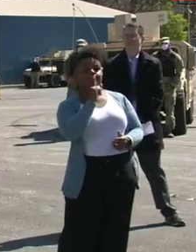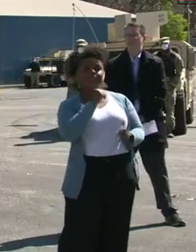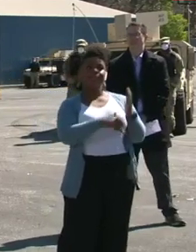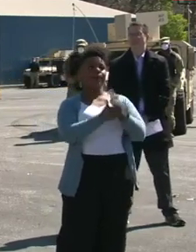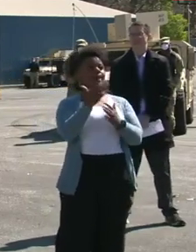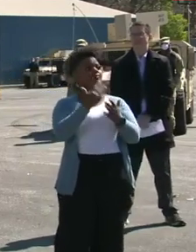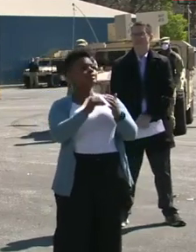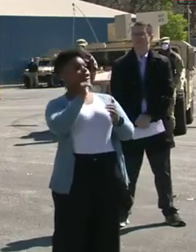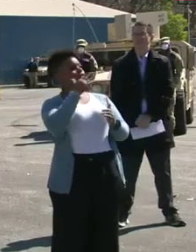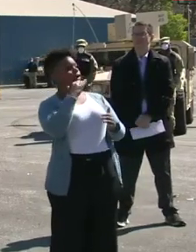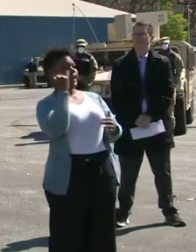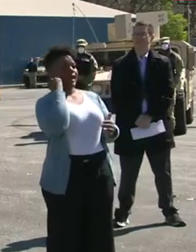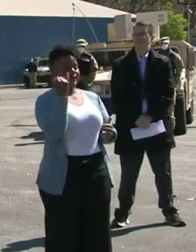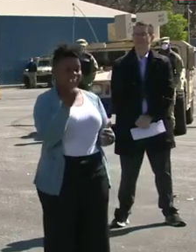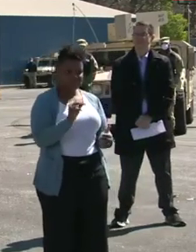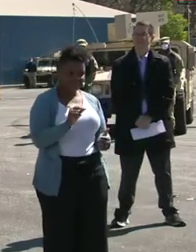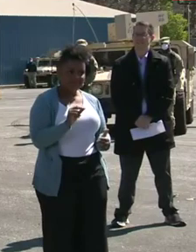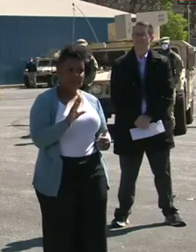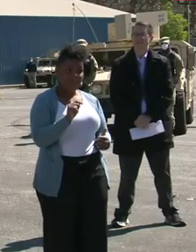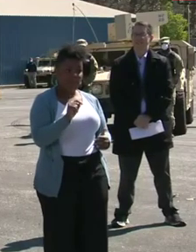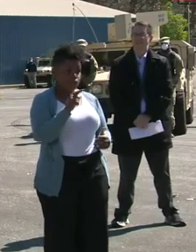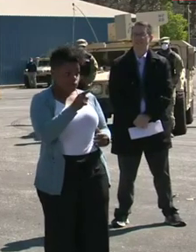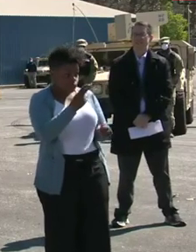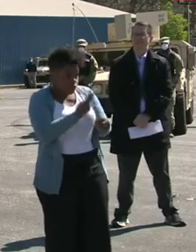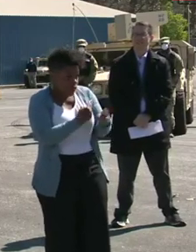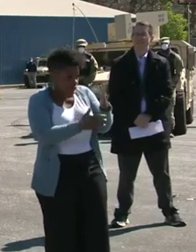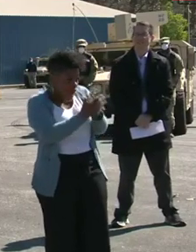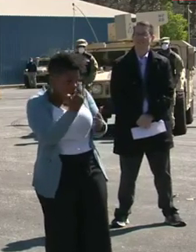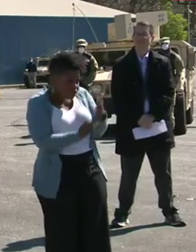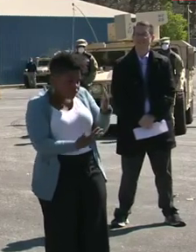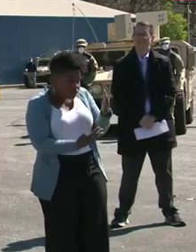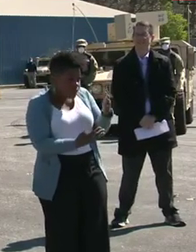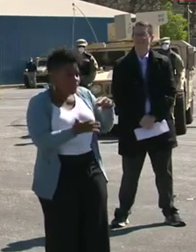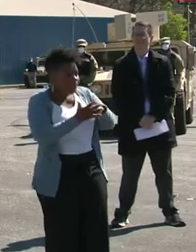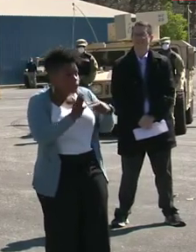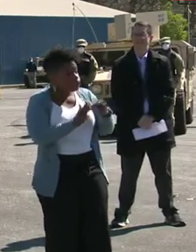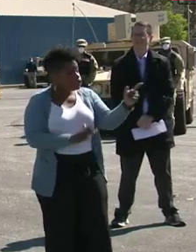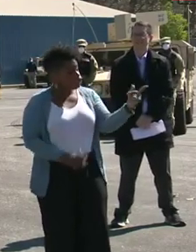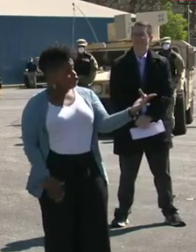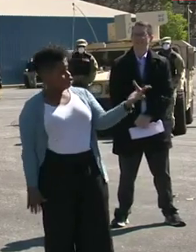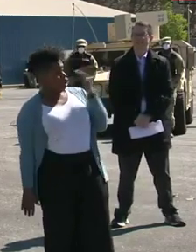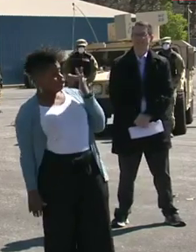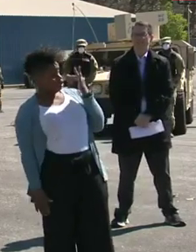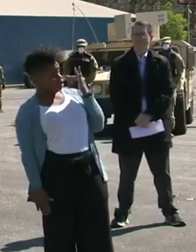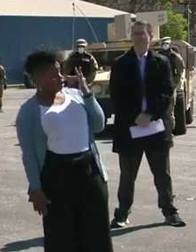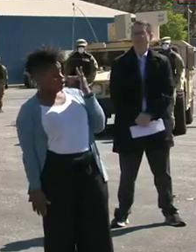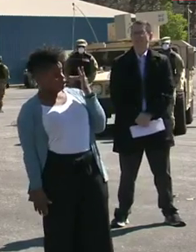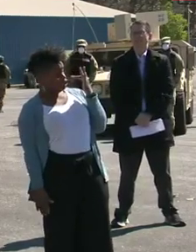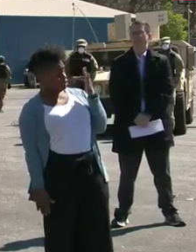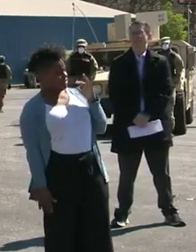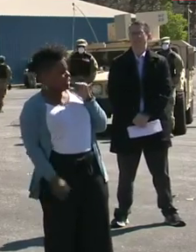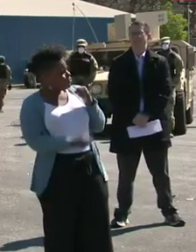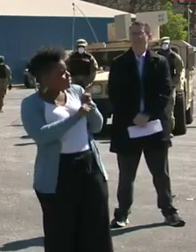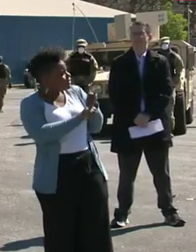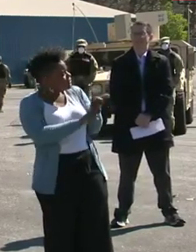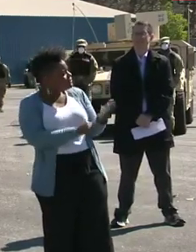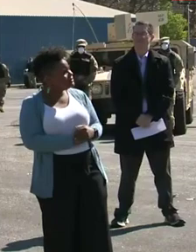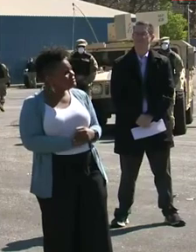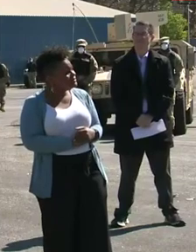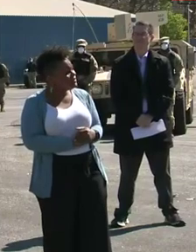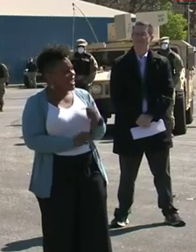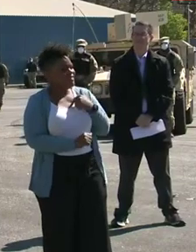if you use the gloves and touch your face, you haven't really protected yourself. I personally think gloves will give you a false sense